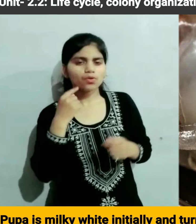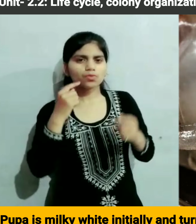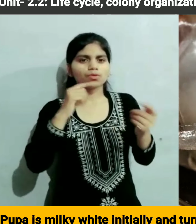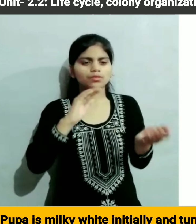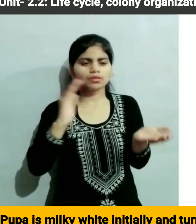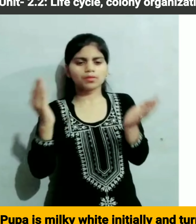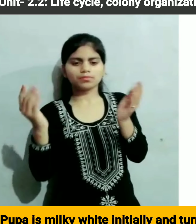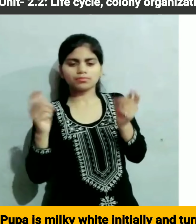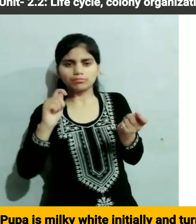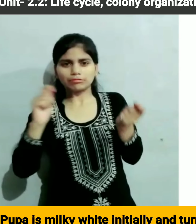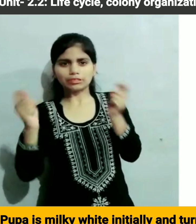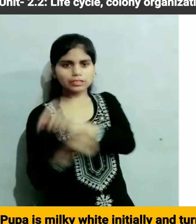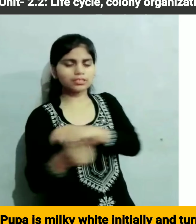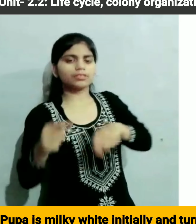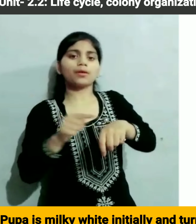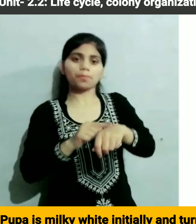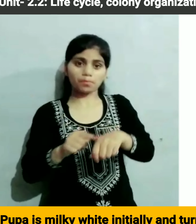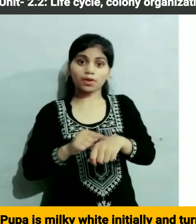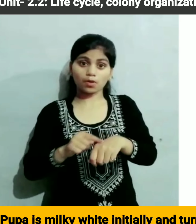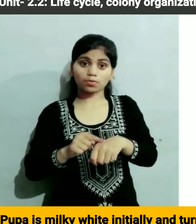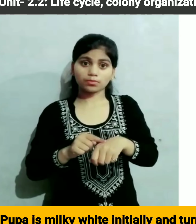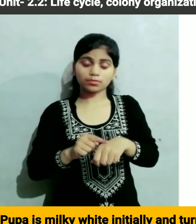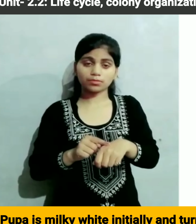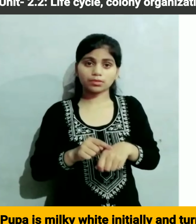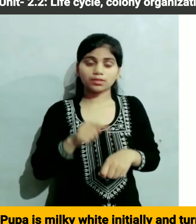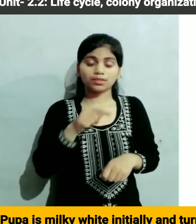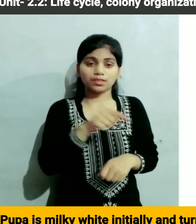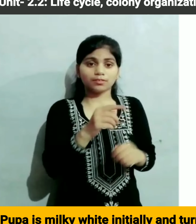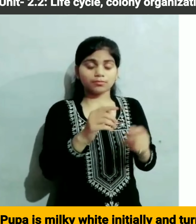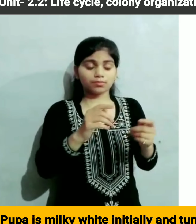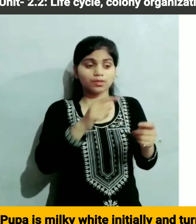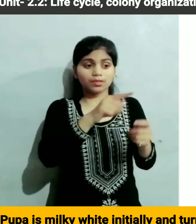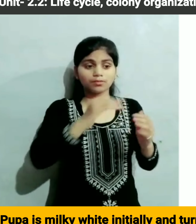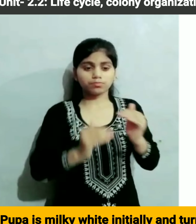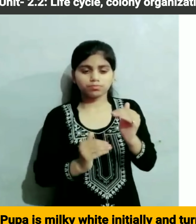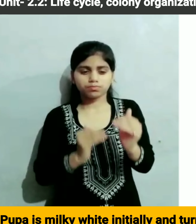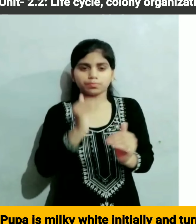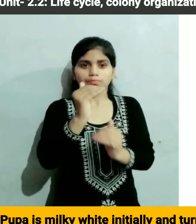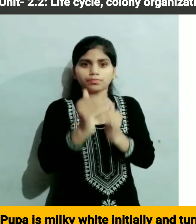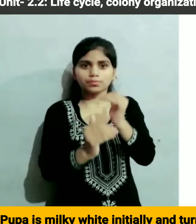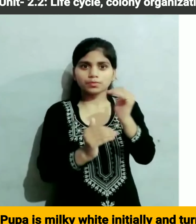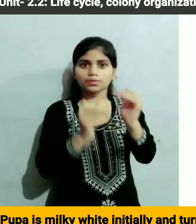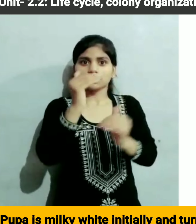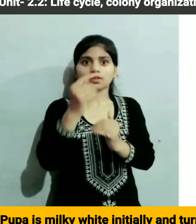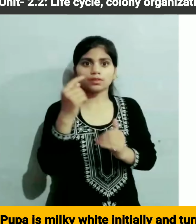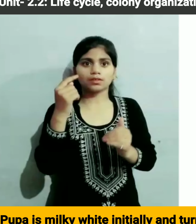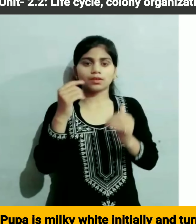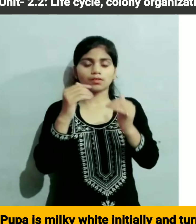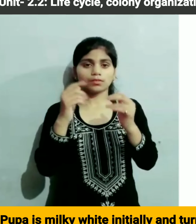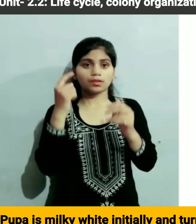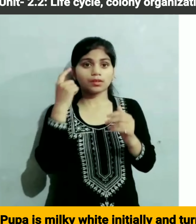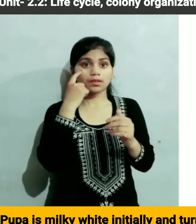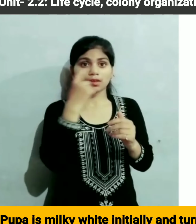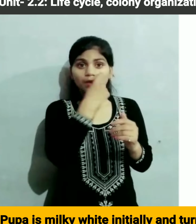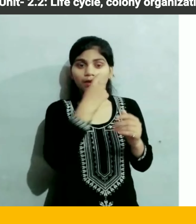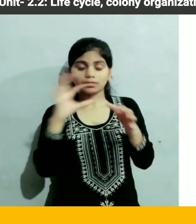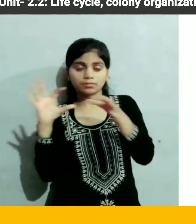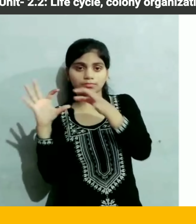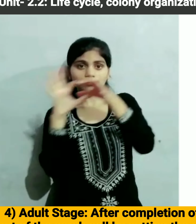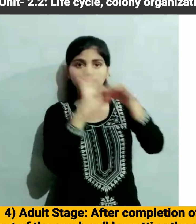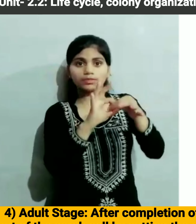Drone pupa has large compound eyes meeting at the top of the head.